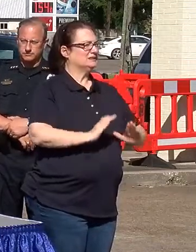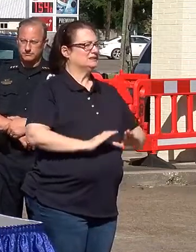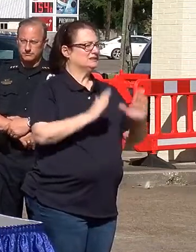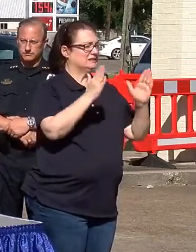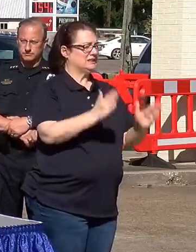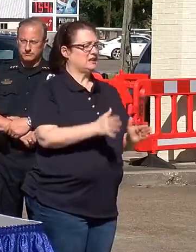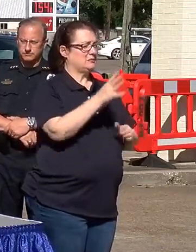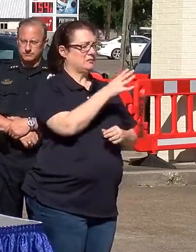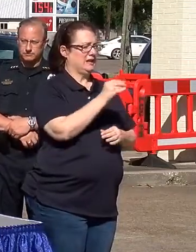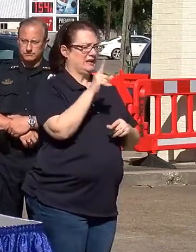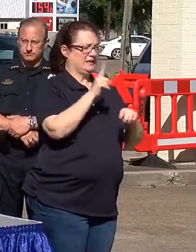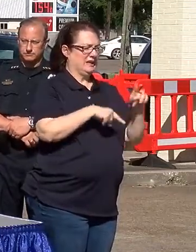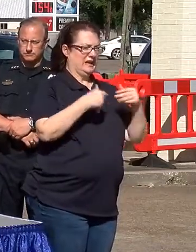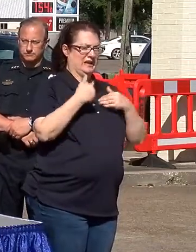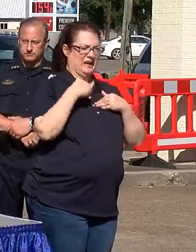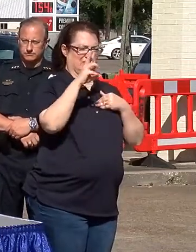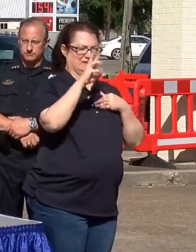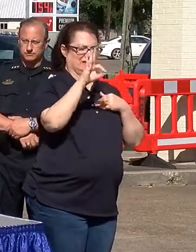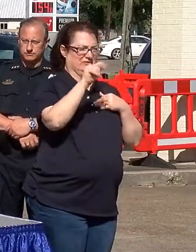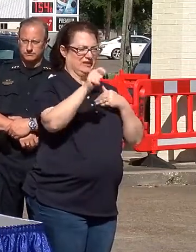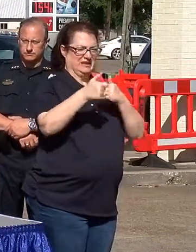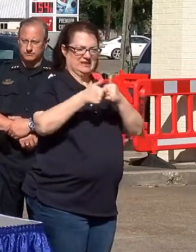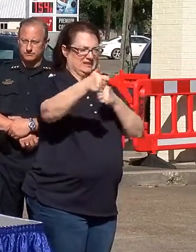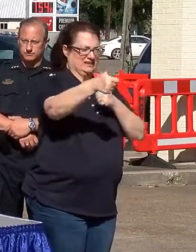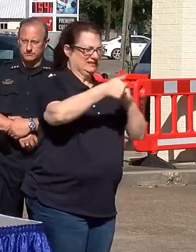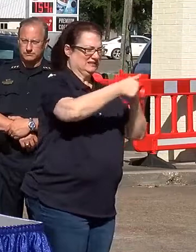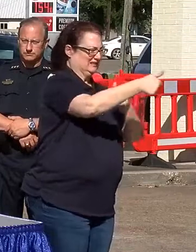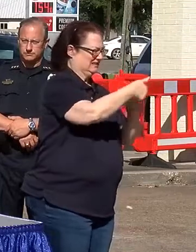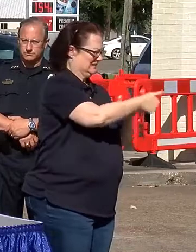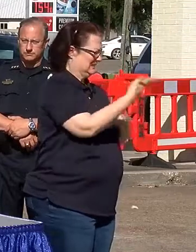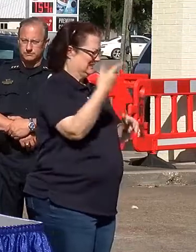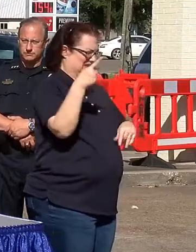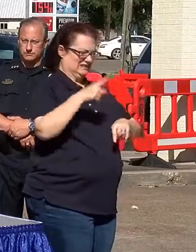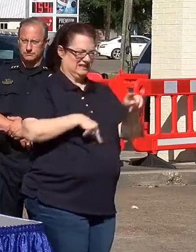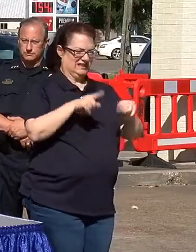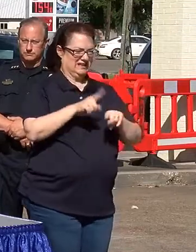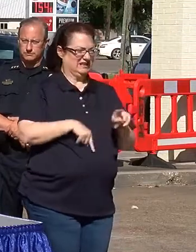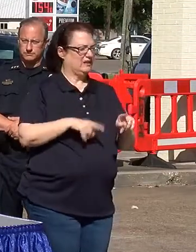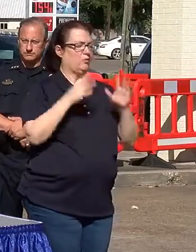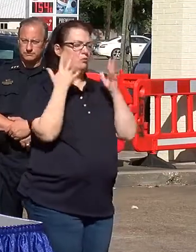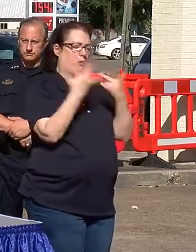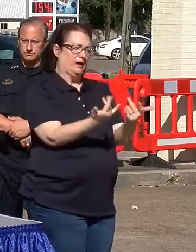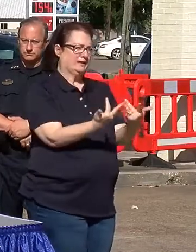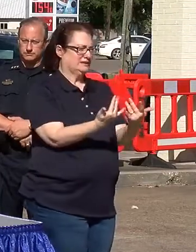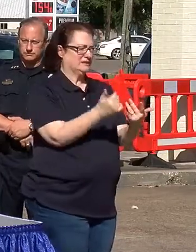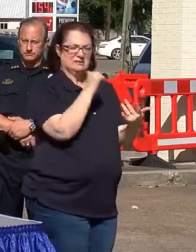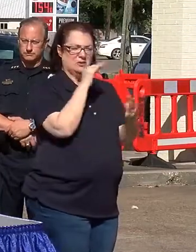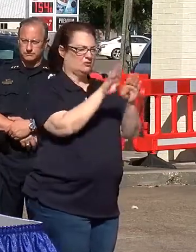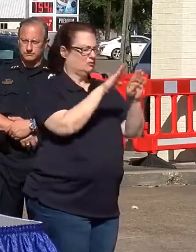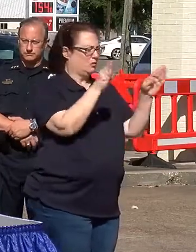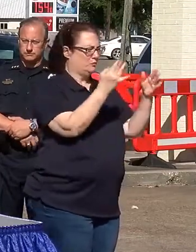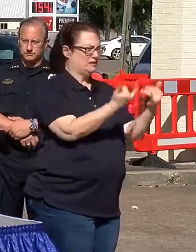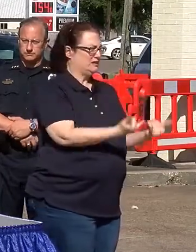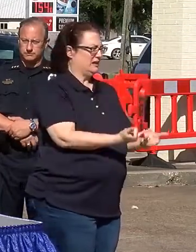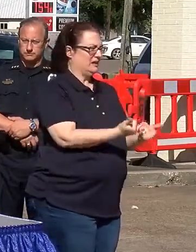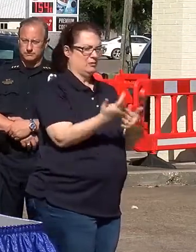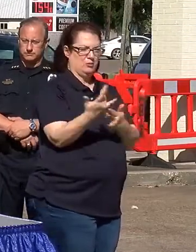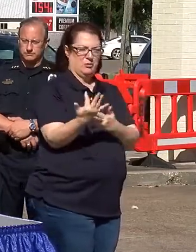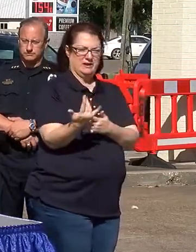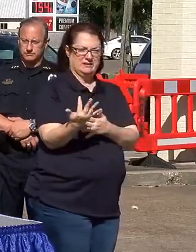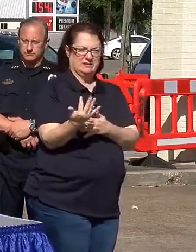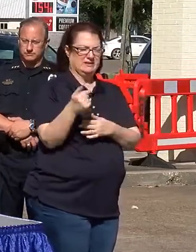distance between shoppers, please do not open until you are able to do so. Again, this guidance does